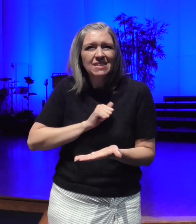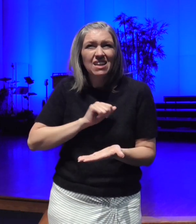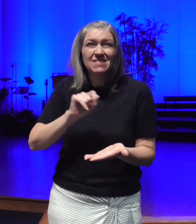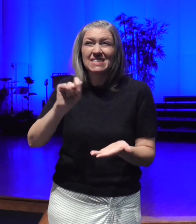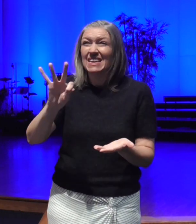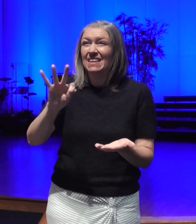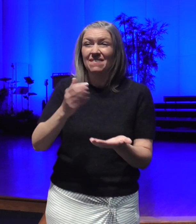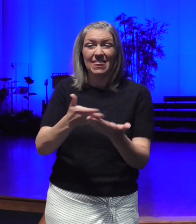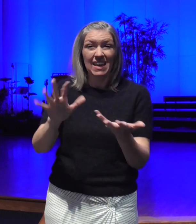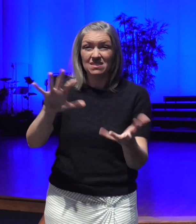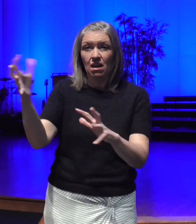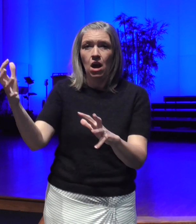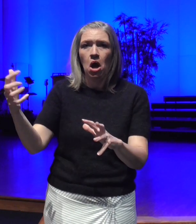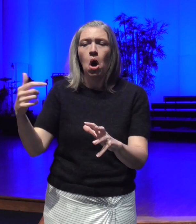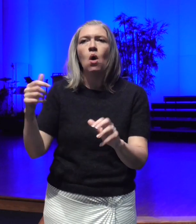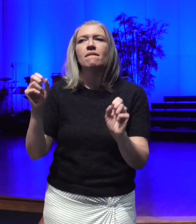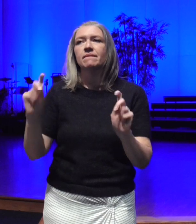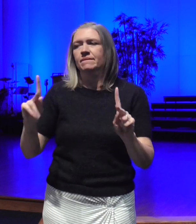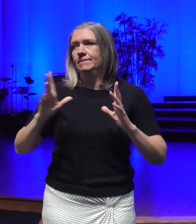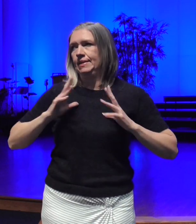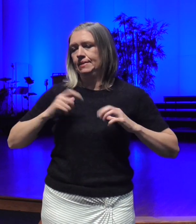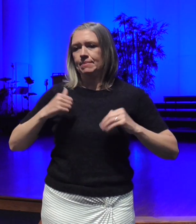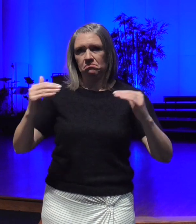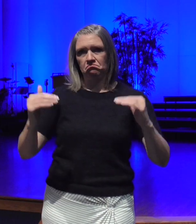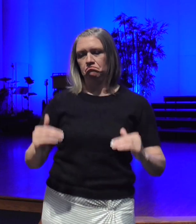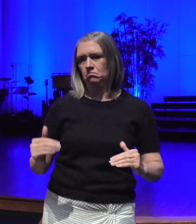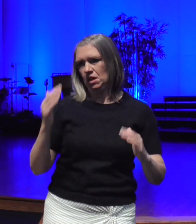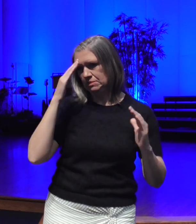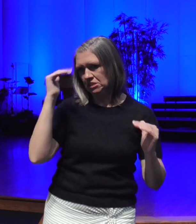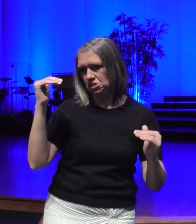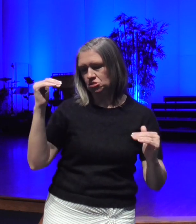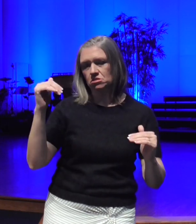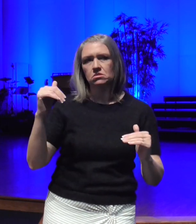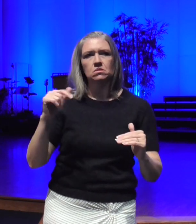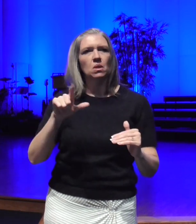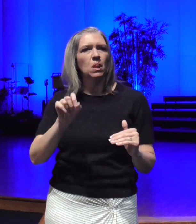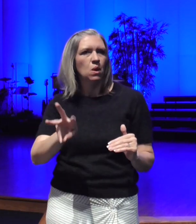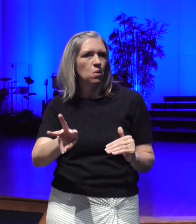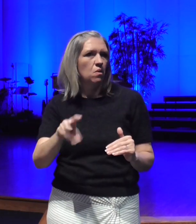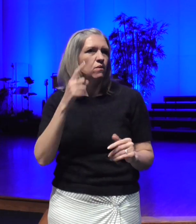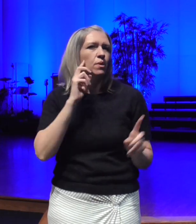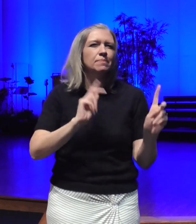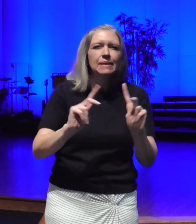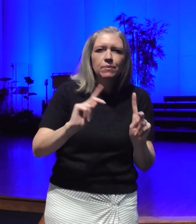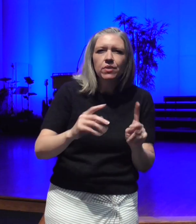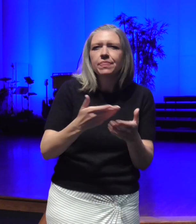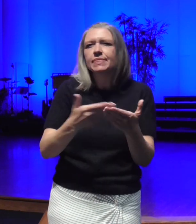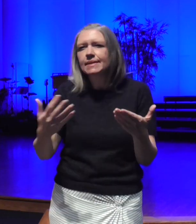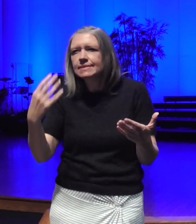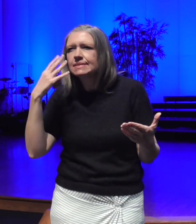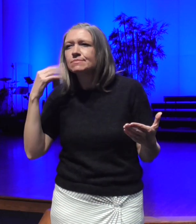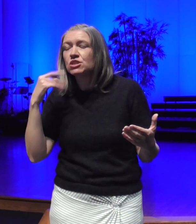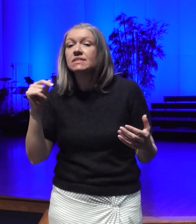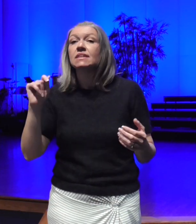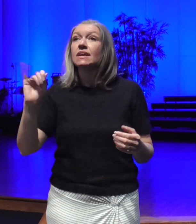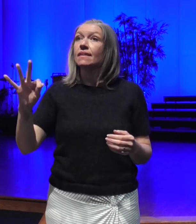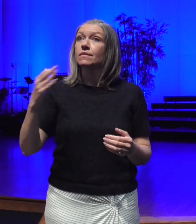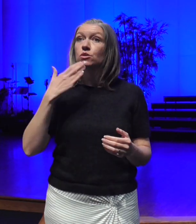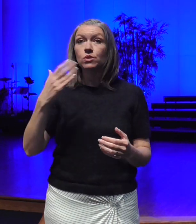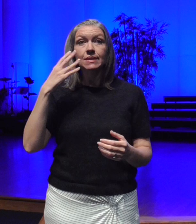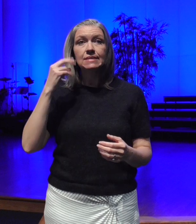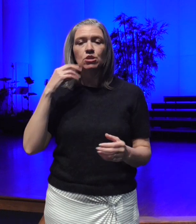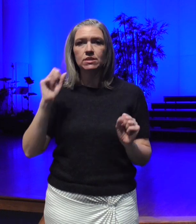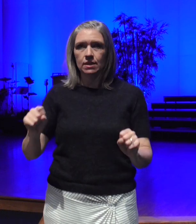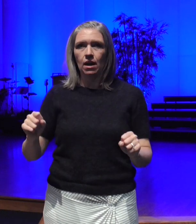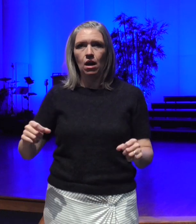things aren't great. Well, I'm going to have low expectations of people and things and experiences. So that way, if it's good, then I can be happy.